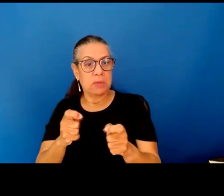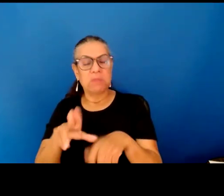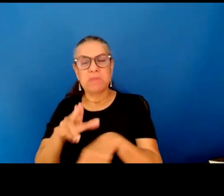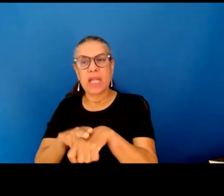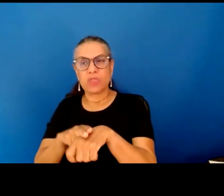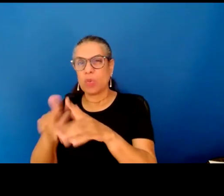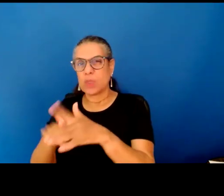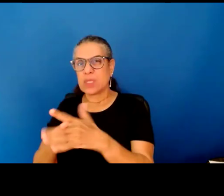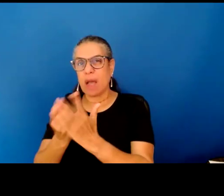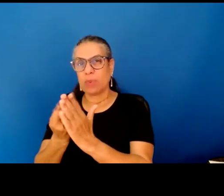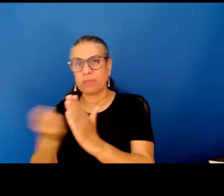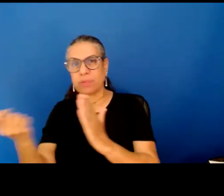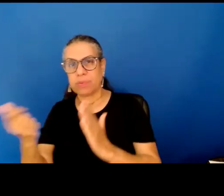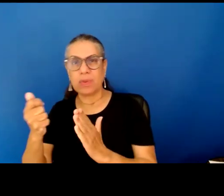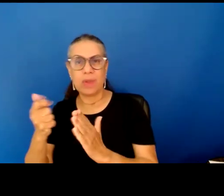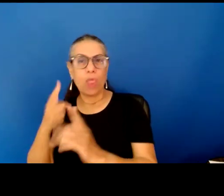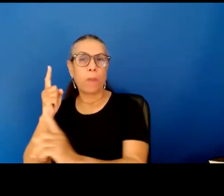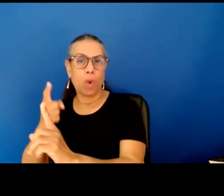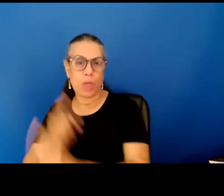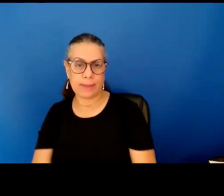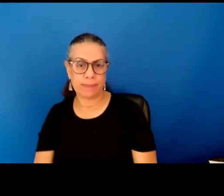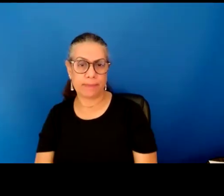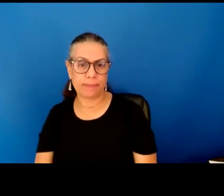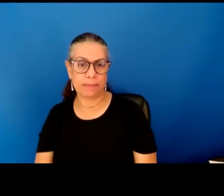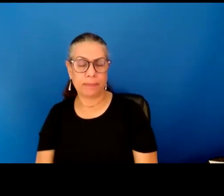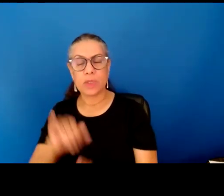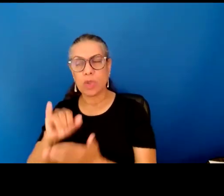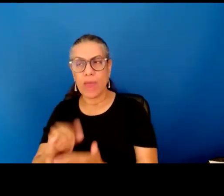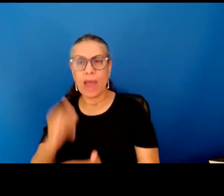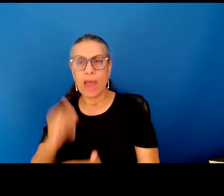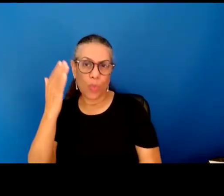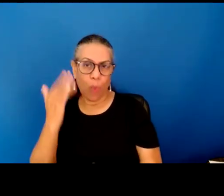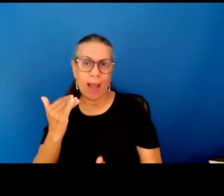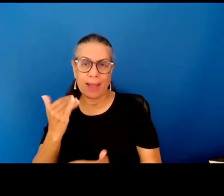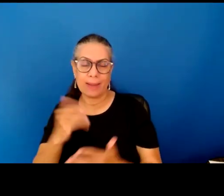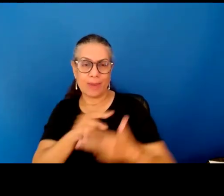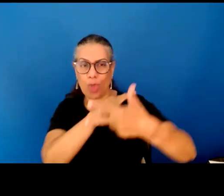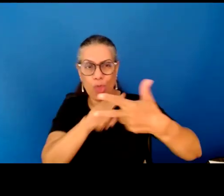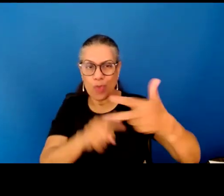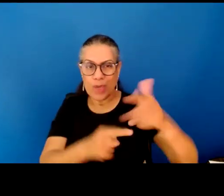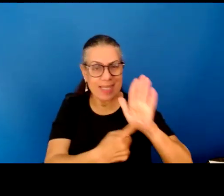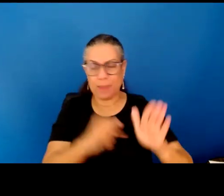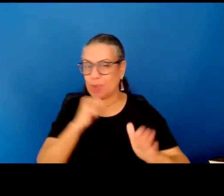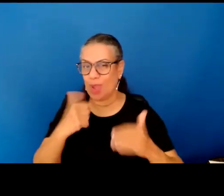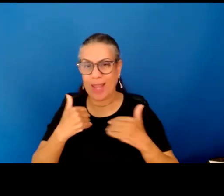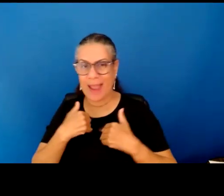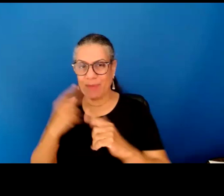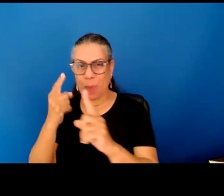we would start. So if we're going to manipulate the variables, that would be the one that we would start with, and then add on top of